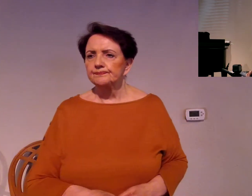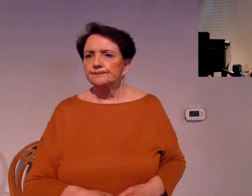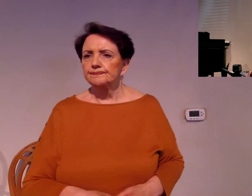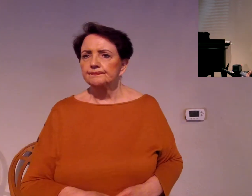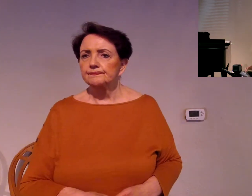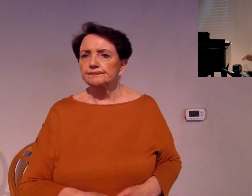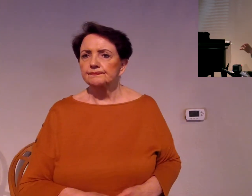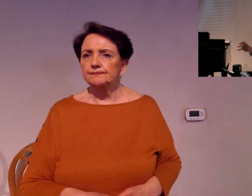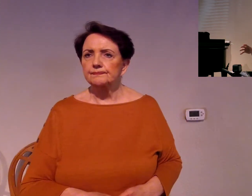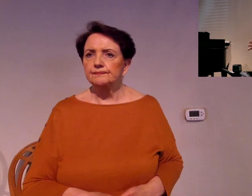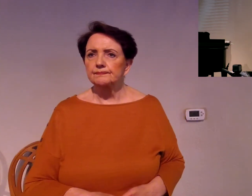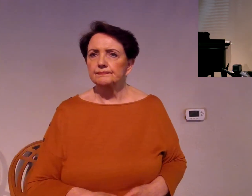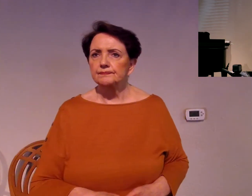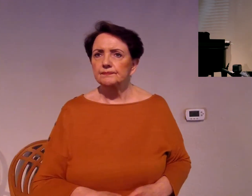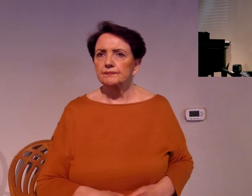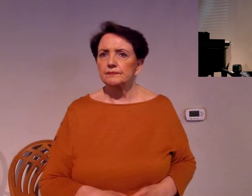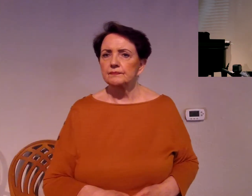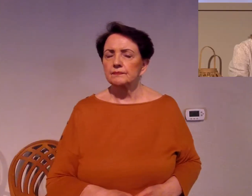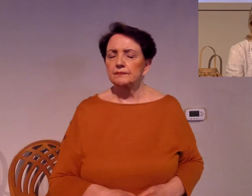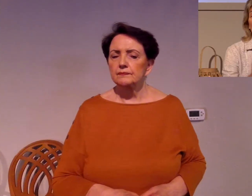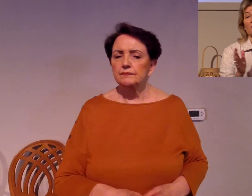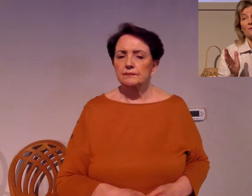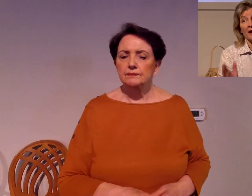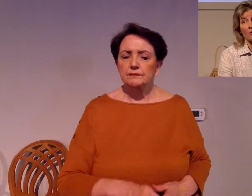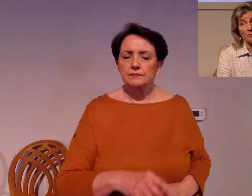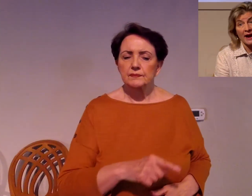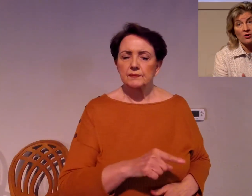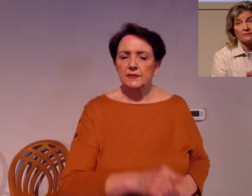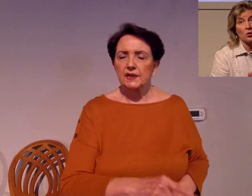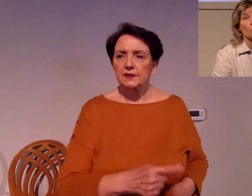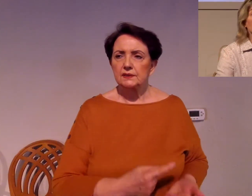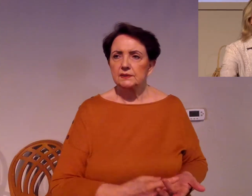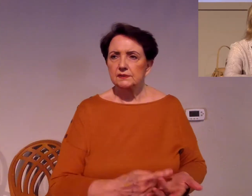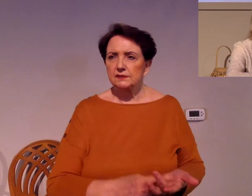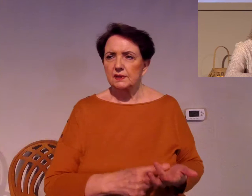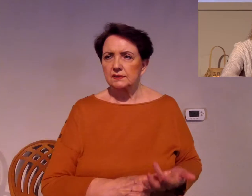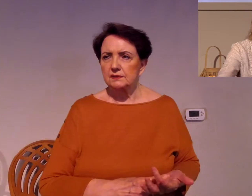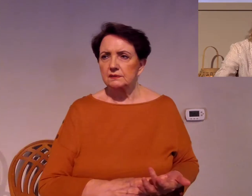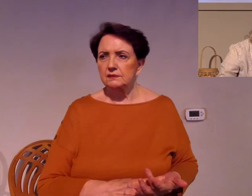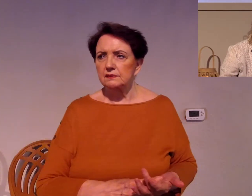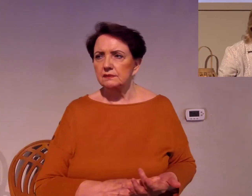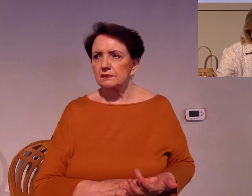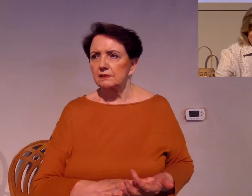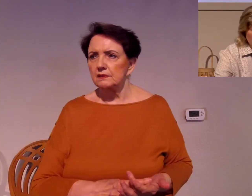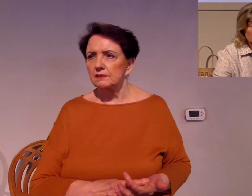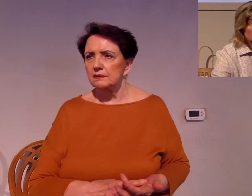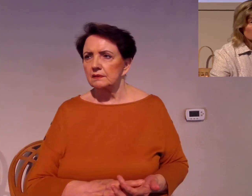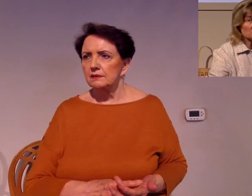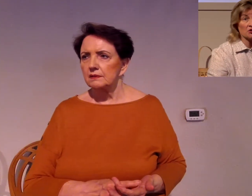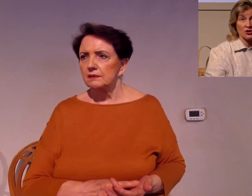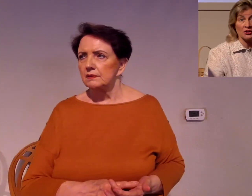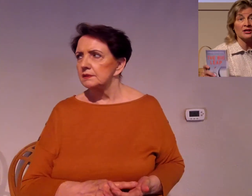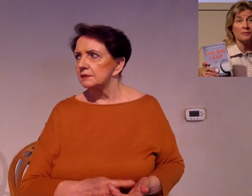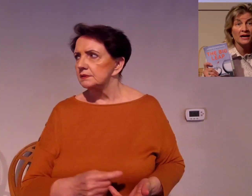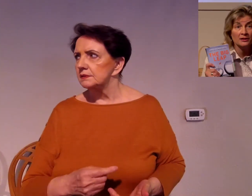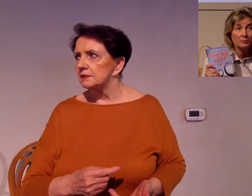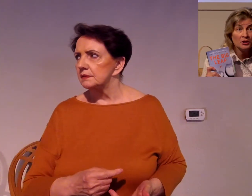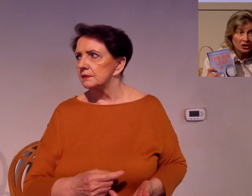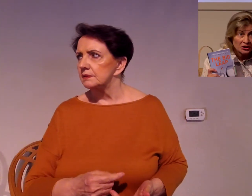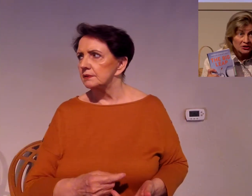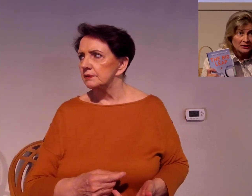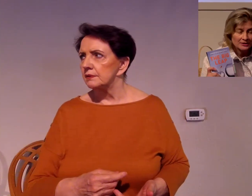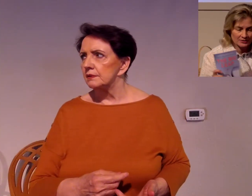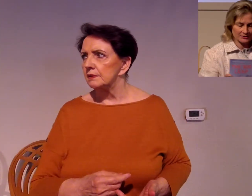So one of the things that he talks about, which is very powerful, which I'm not going to talk about because you're going to buy